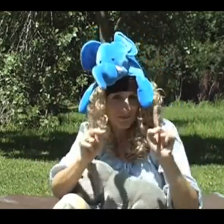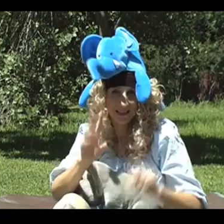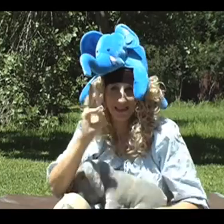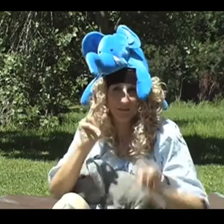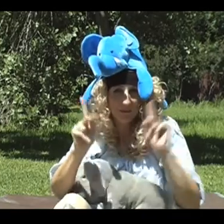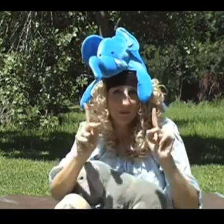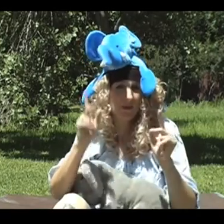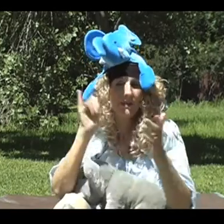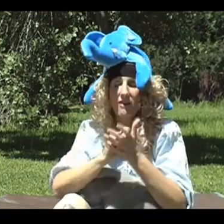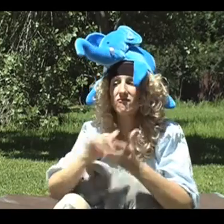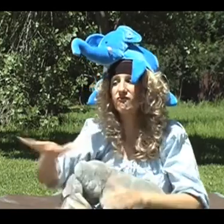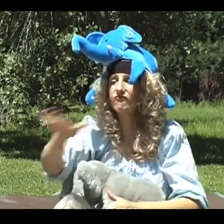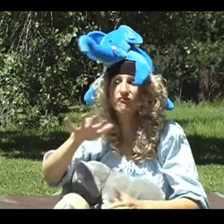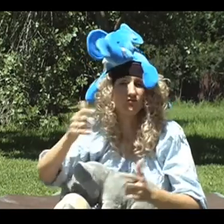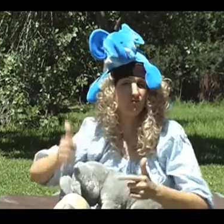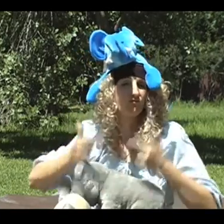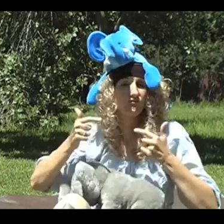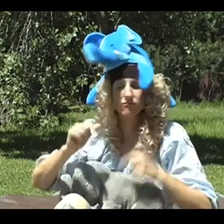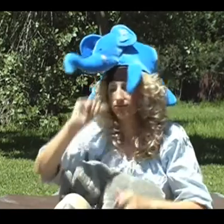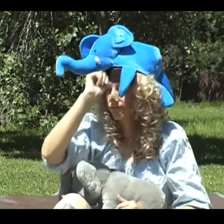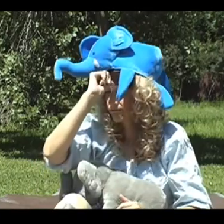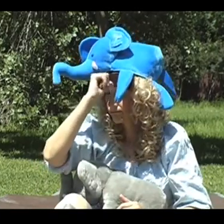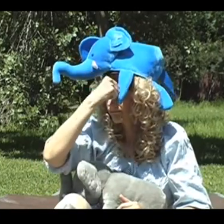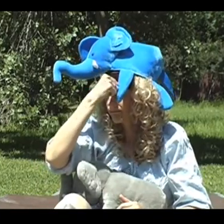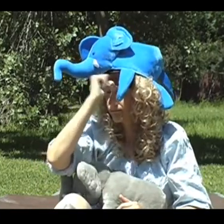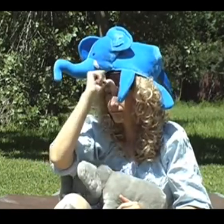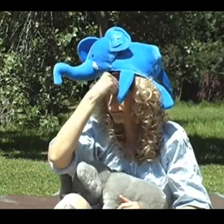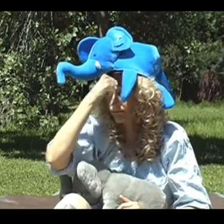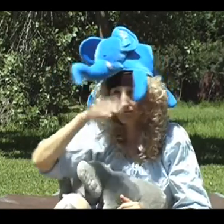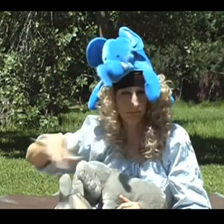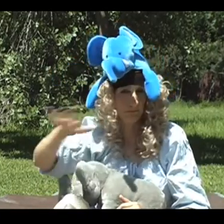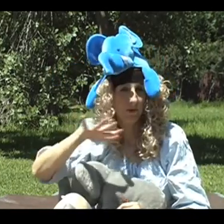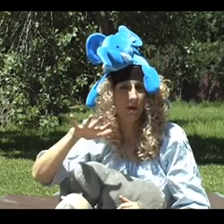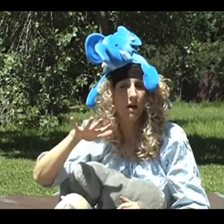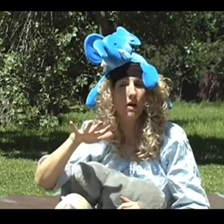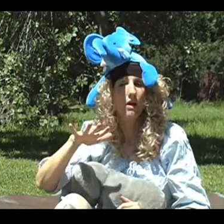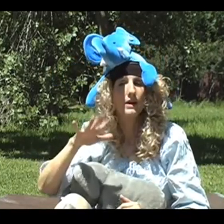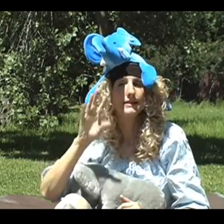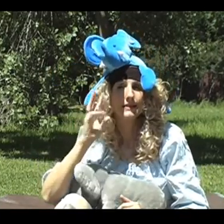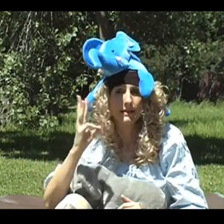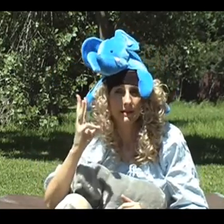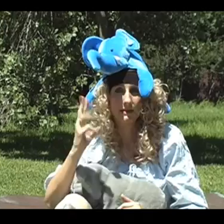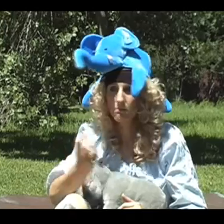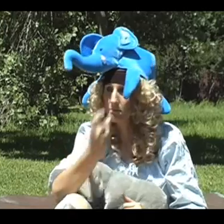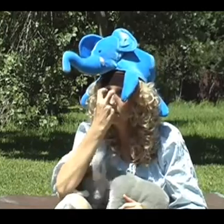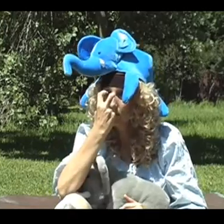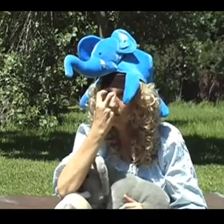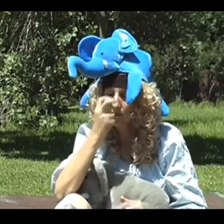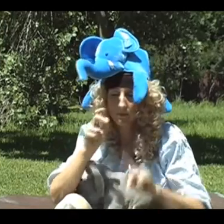people who were blind who lived in the area of India. Those six blind